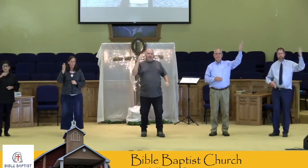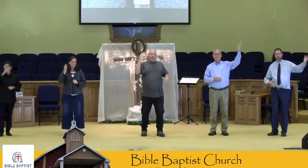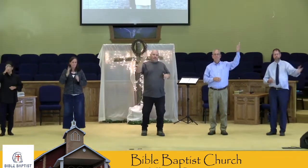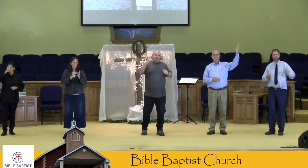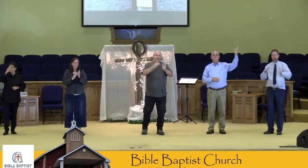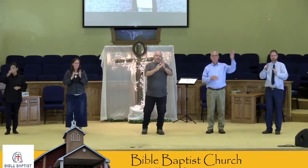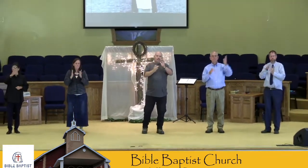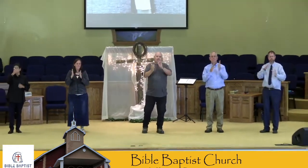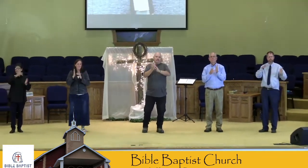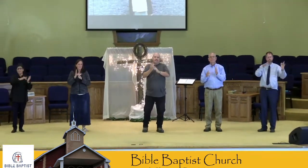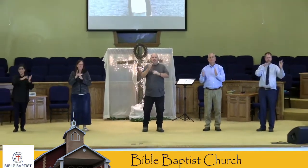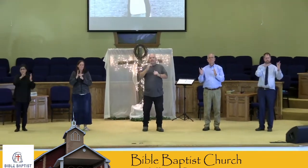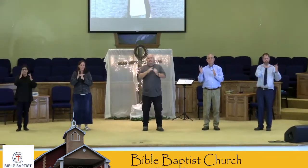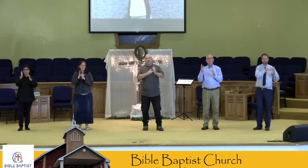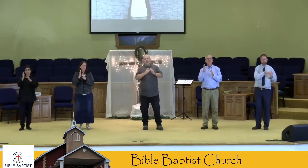There, Jesus waits